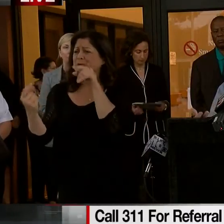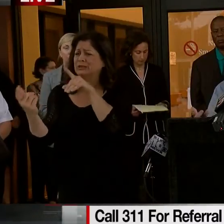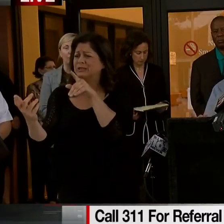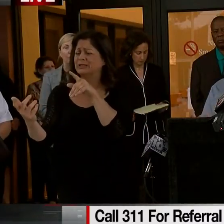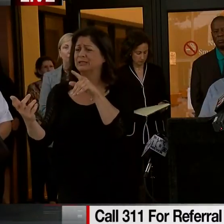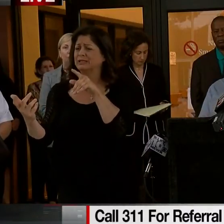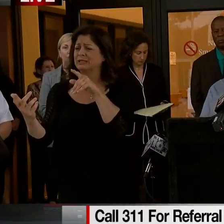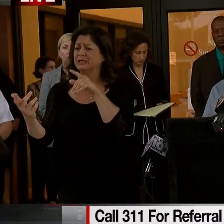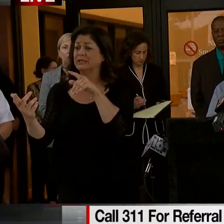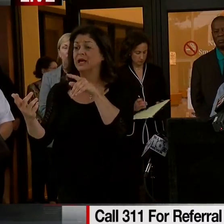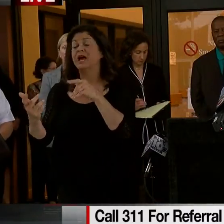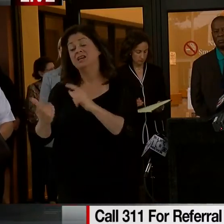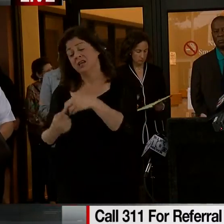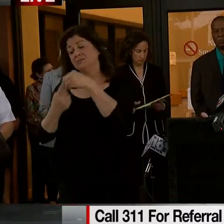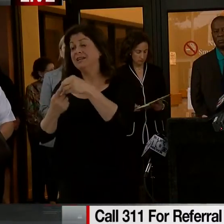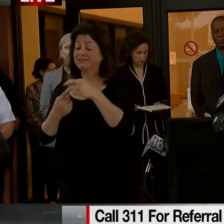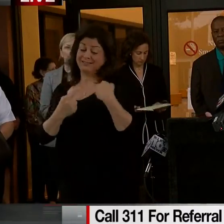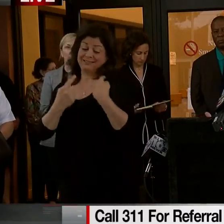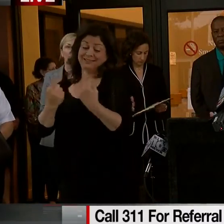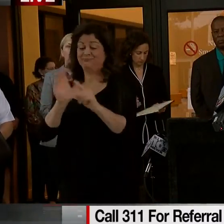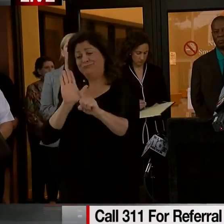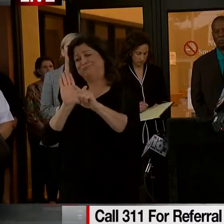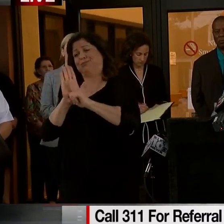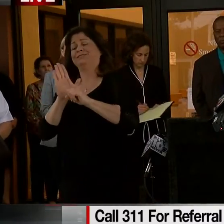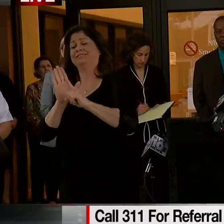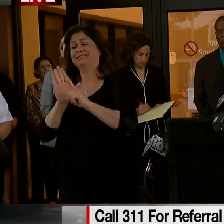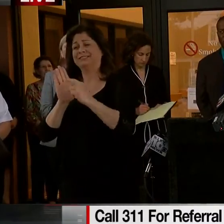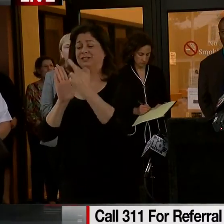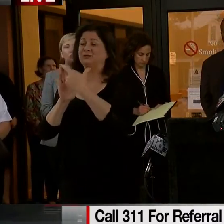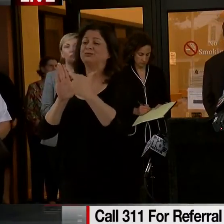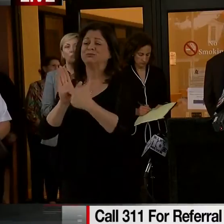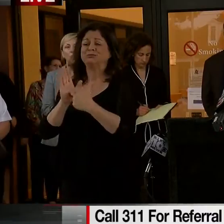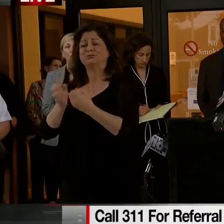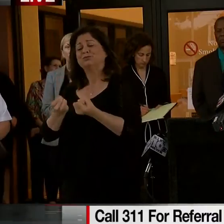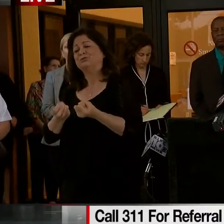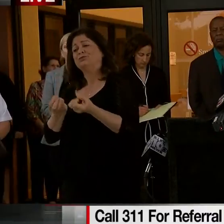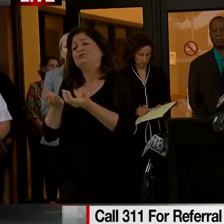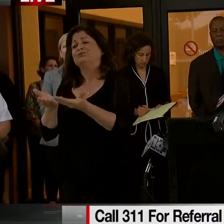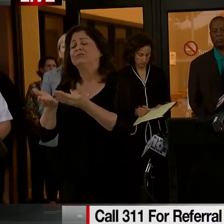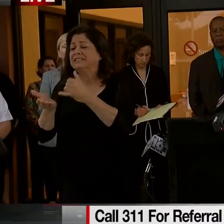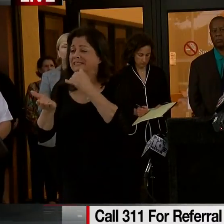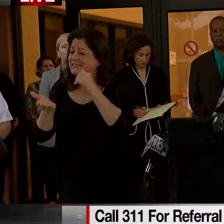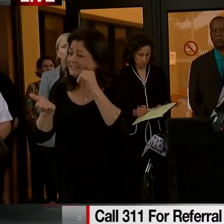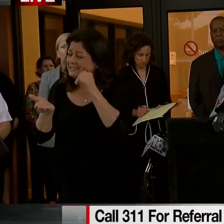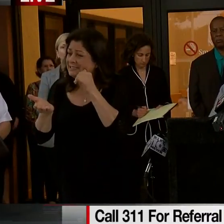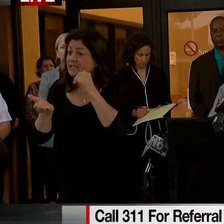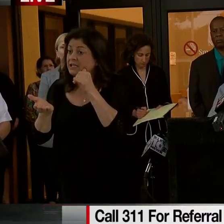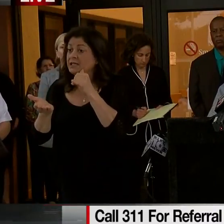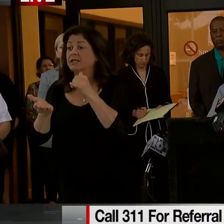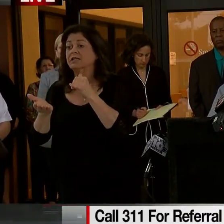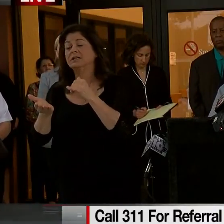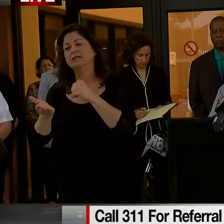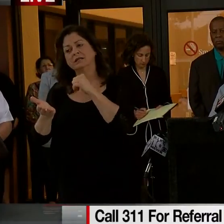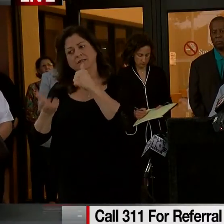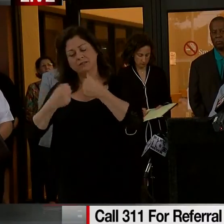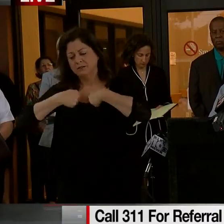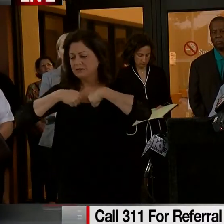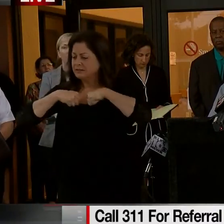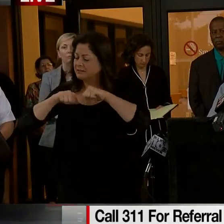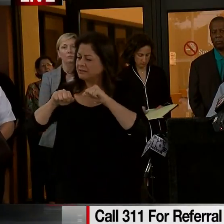especially given some of the restrictions that were placed yesterday. Again, please don't give in to rumors. Please don't